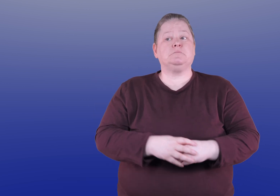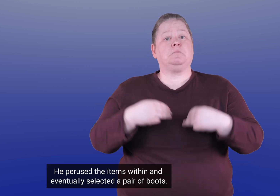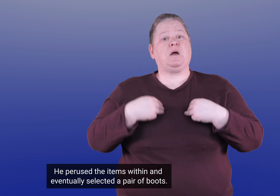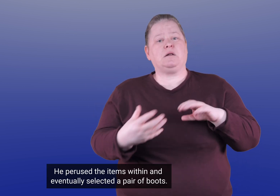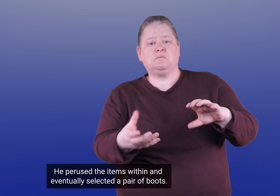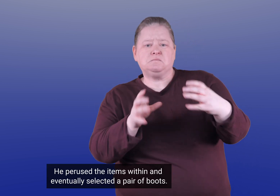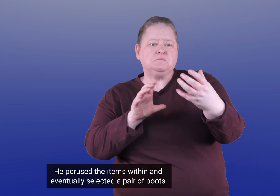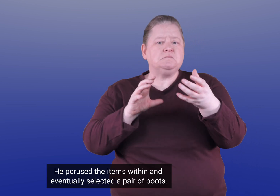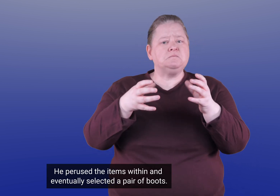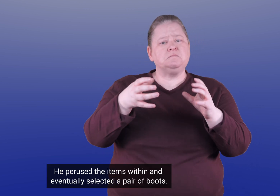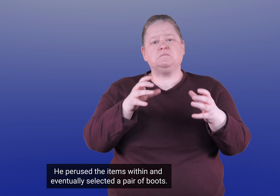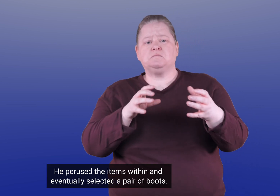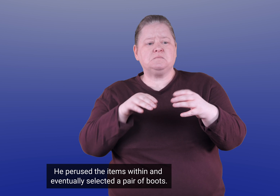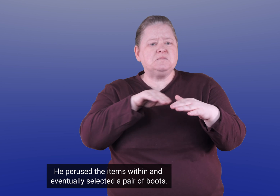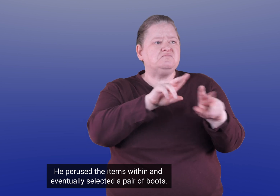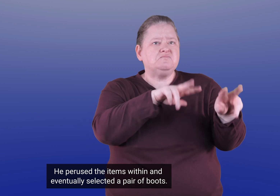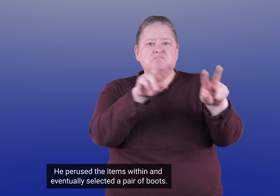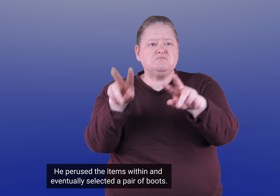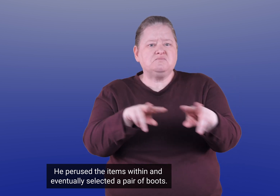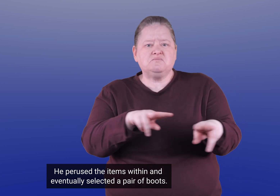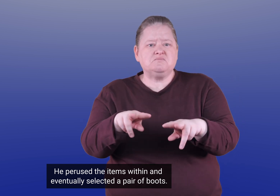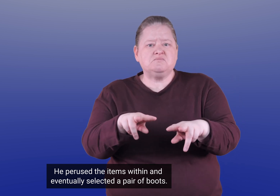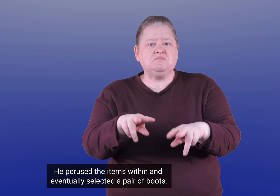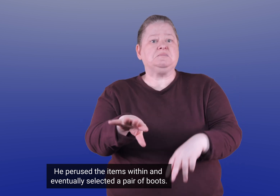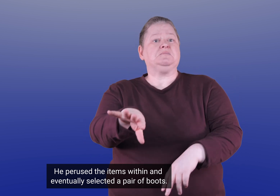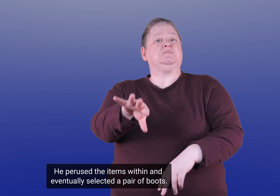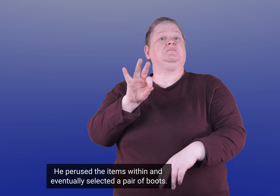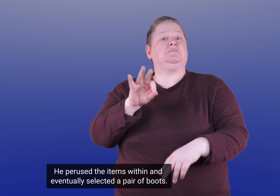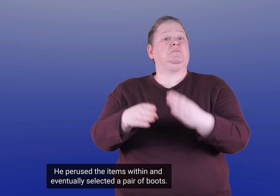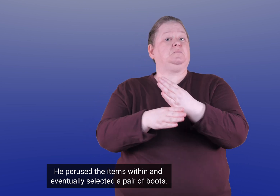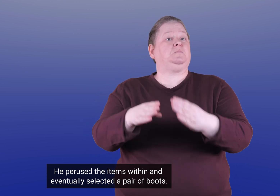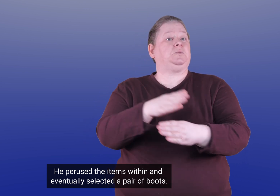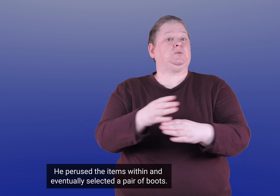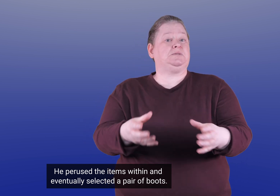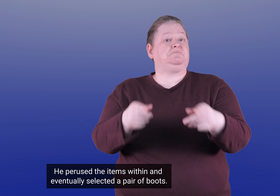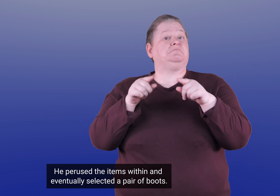He perused the items within and eventually selected a pair of boots.